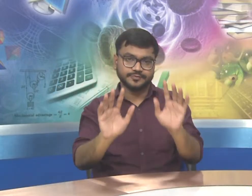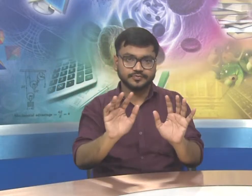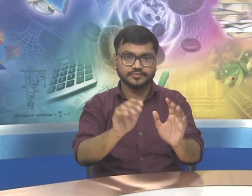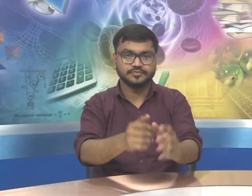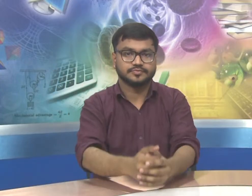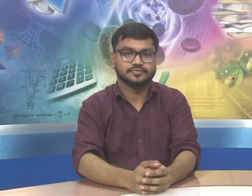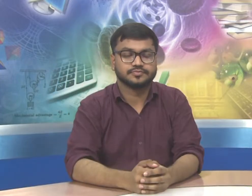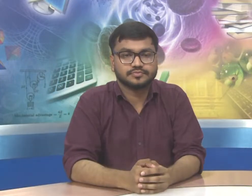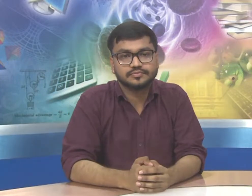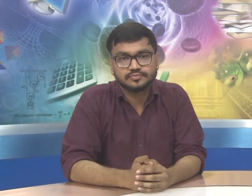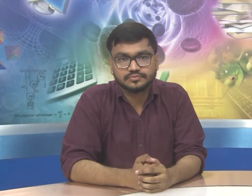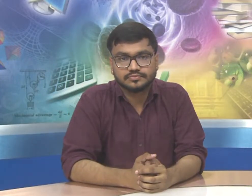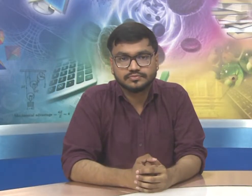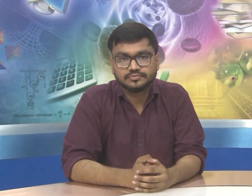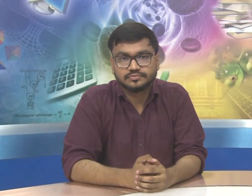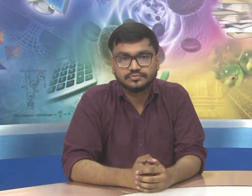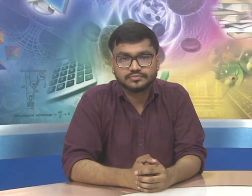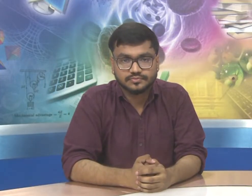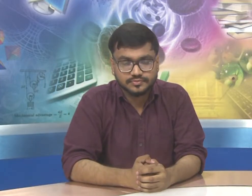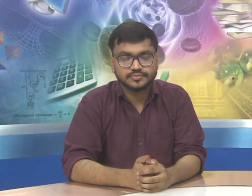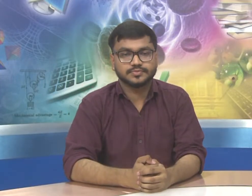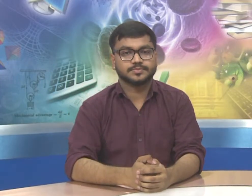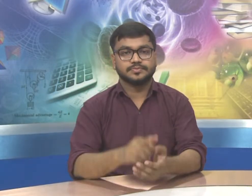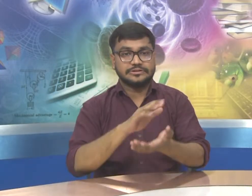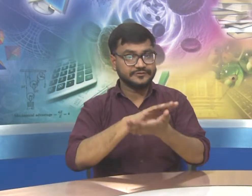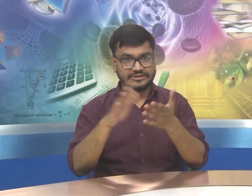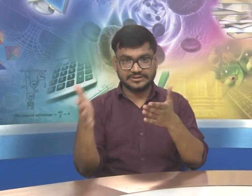2.6642 gram of oxygen.